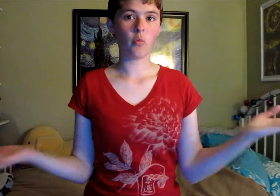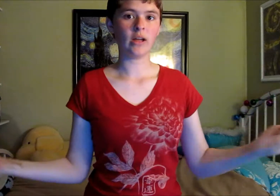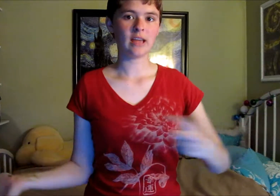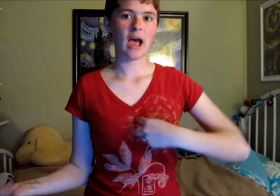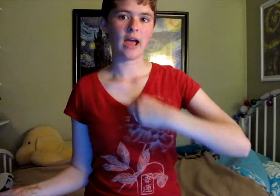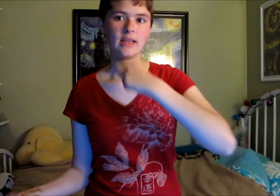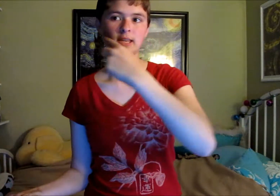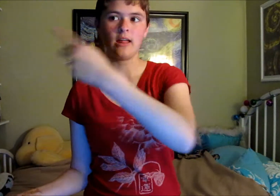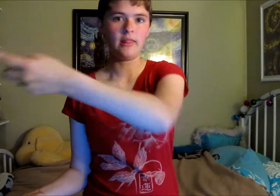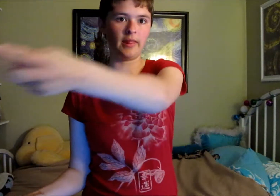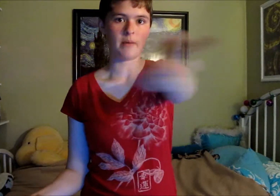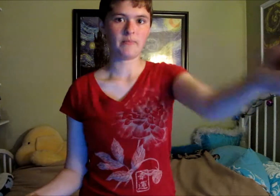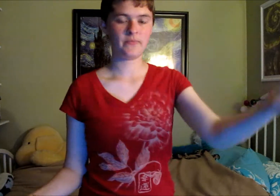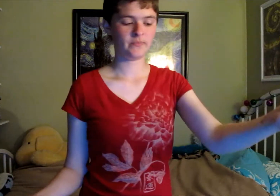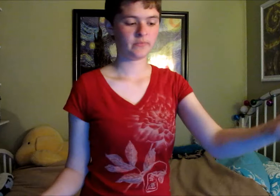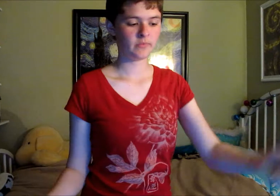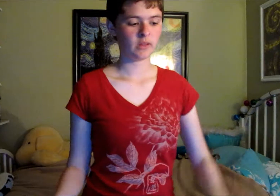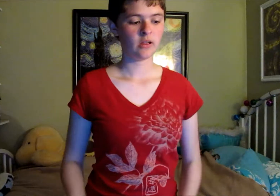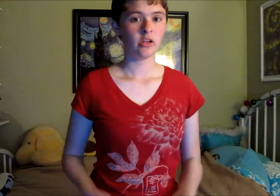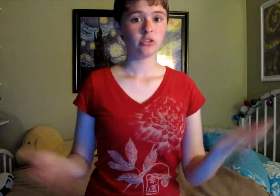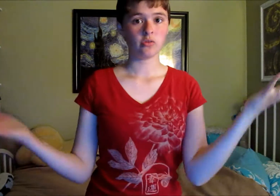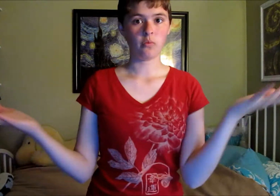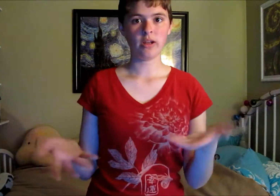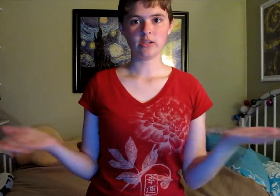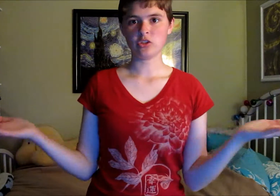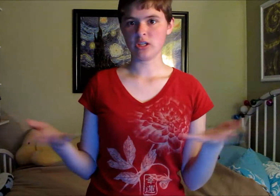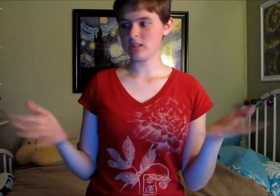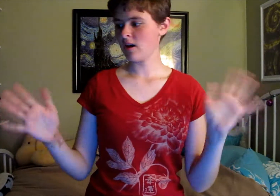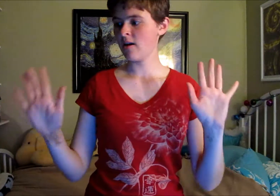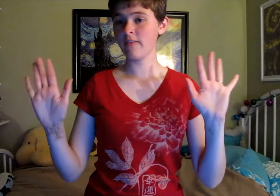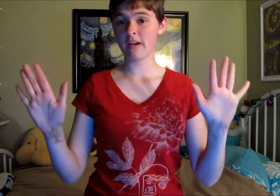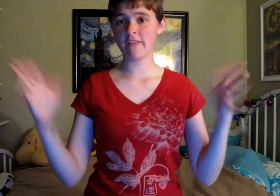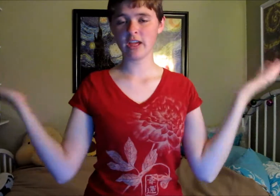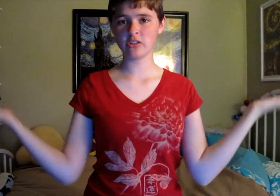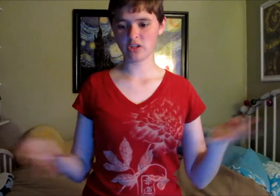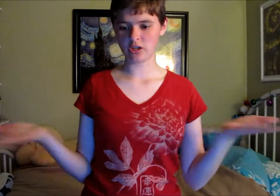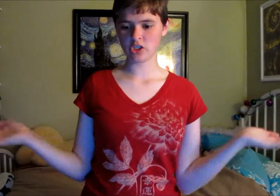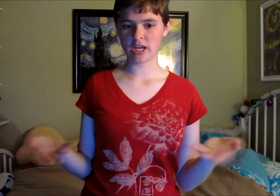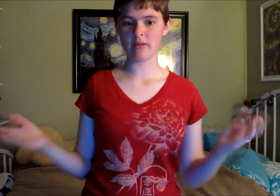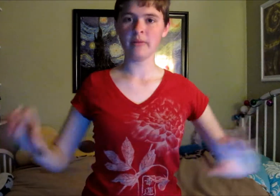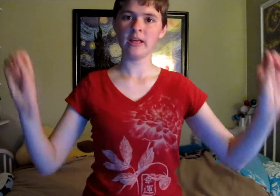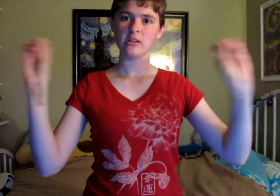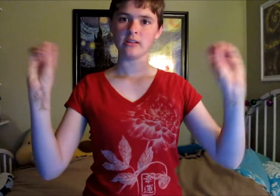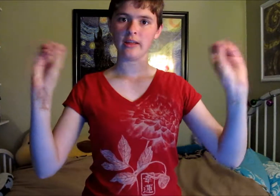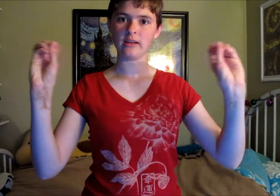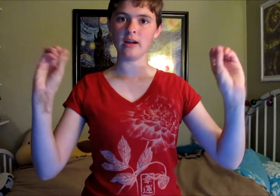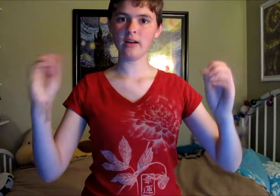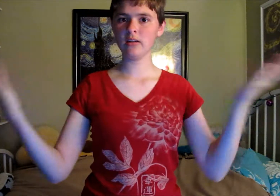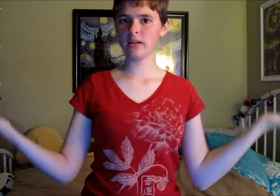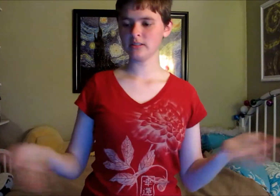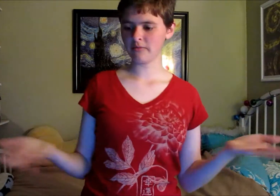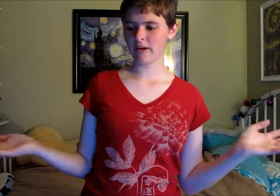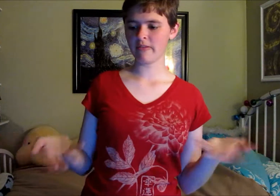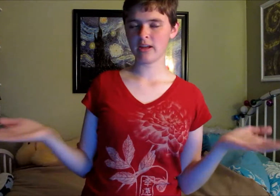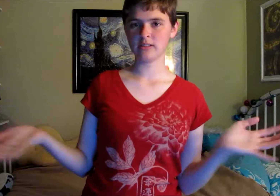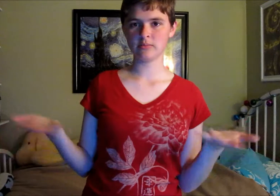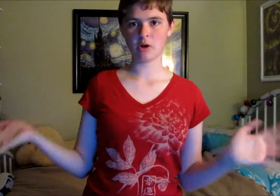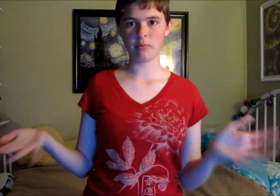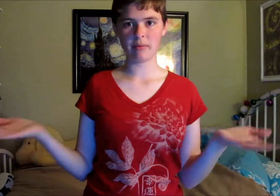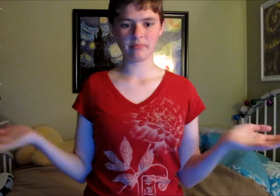what I tell them. So what is just 5 hands, you're going to shake them like none, except 5 hands, palm up, you're